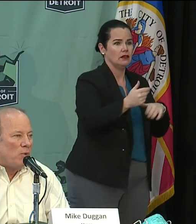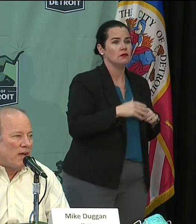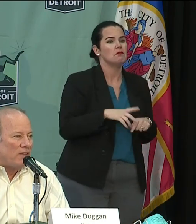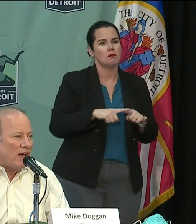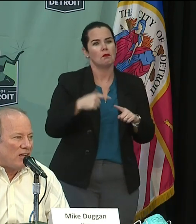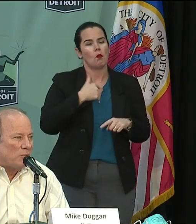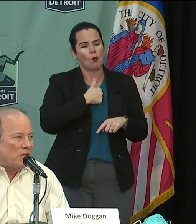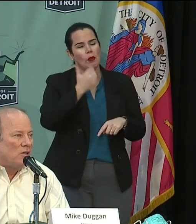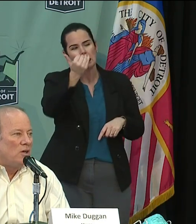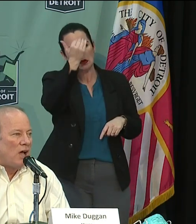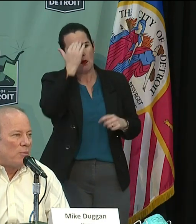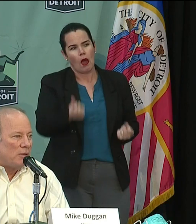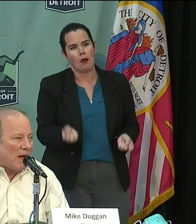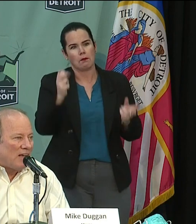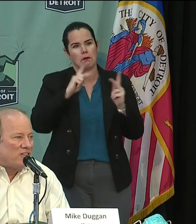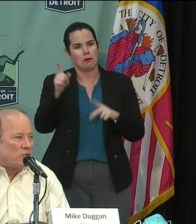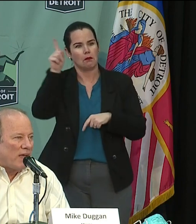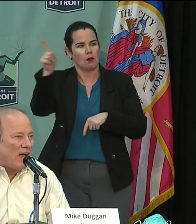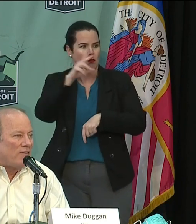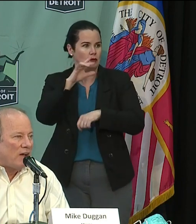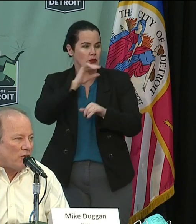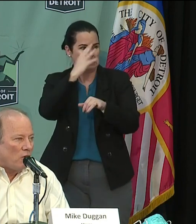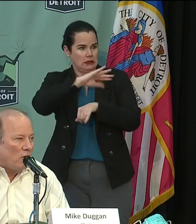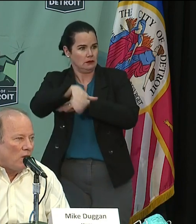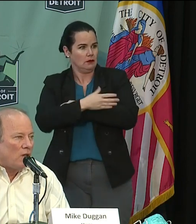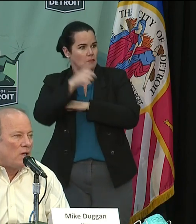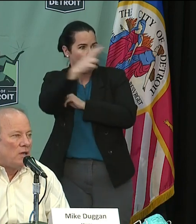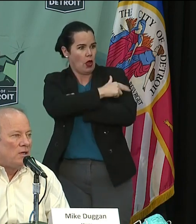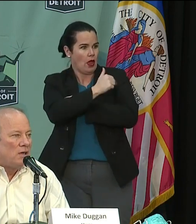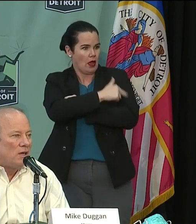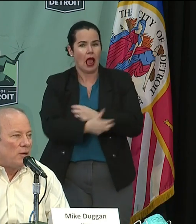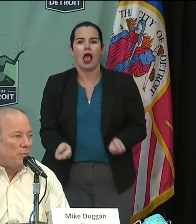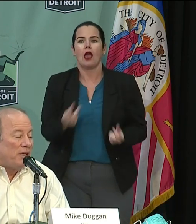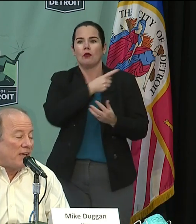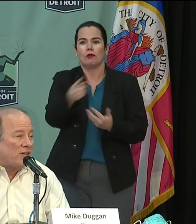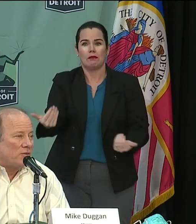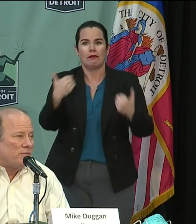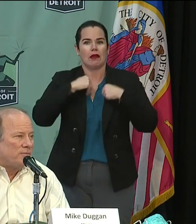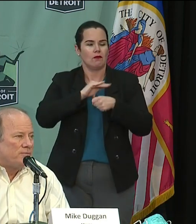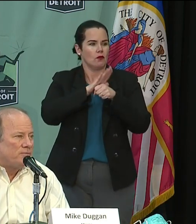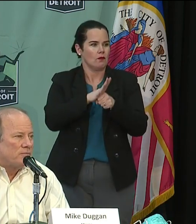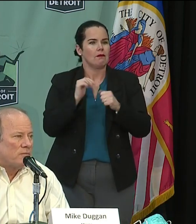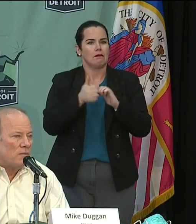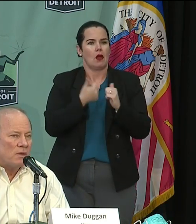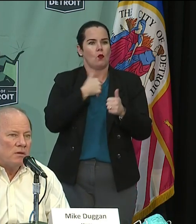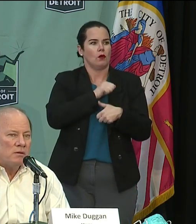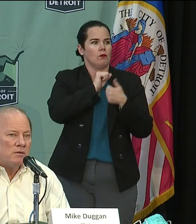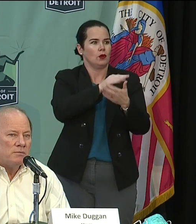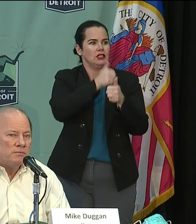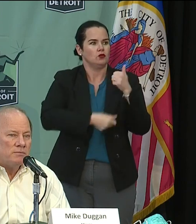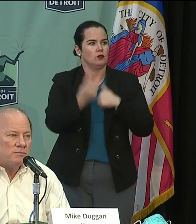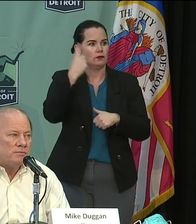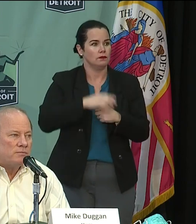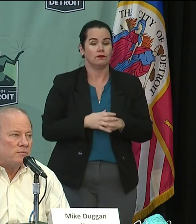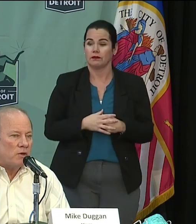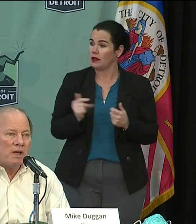many people we have in the hospital, how many positives we have, how they're all being handled. Okay, it's the last